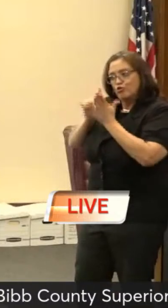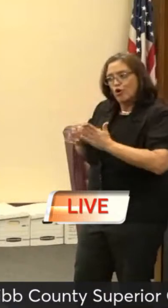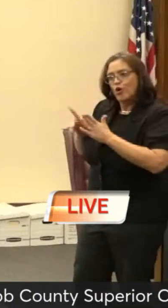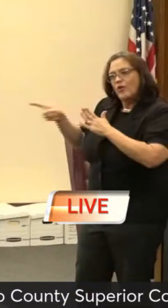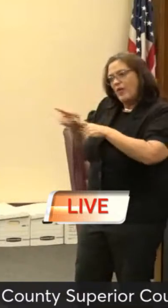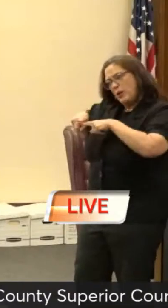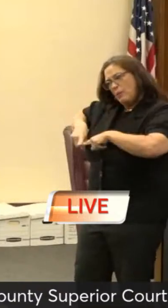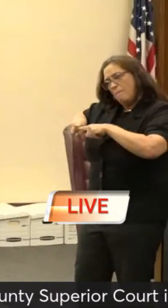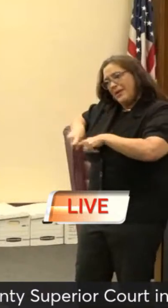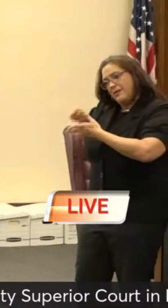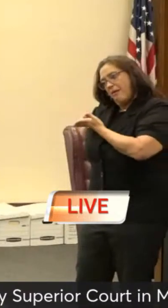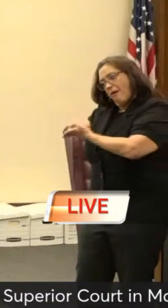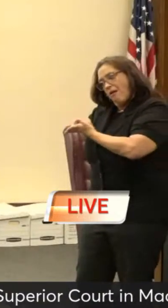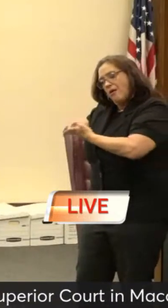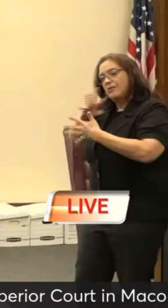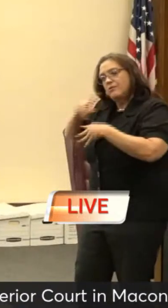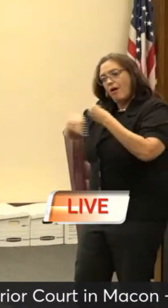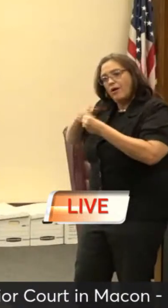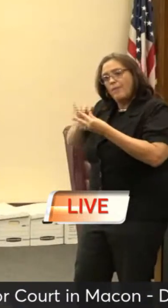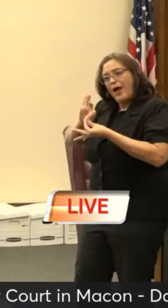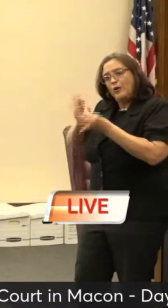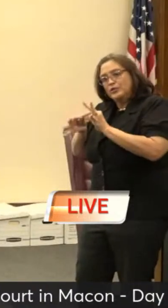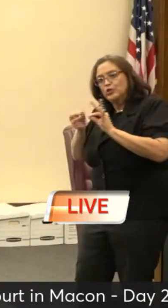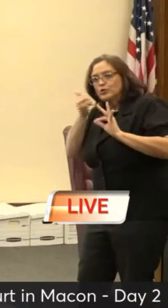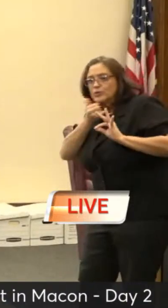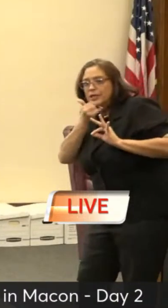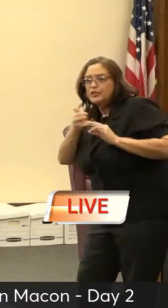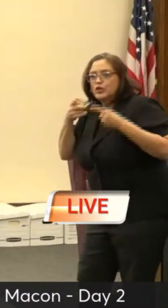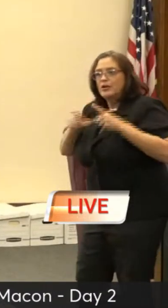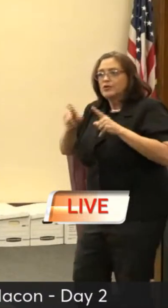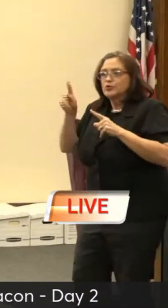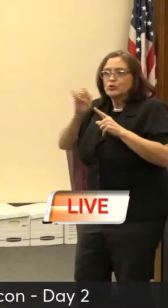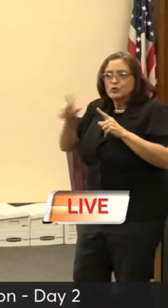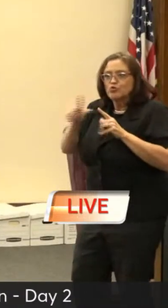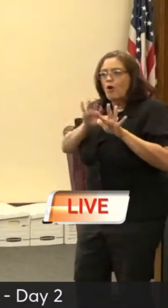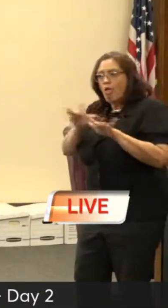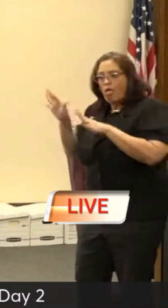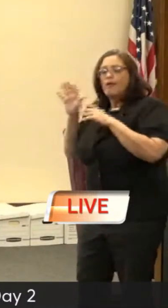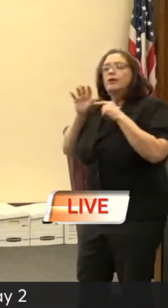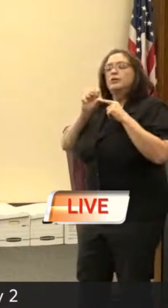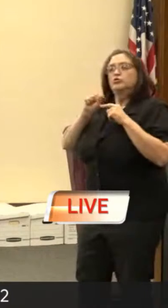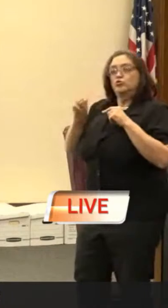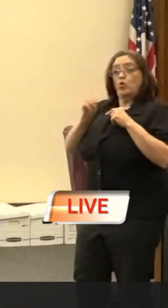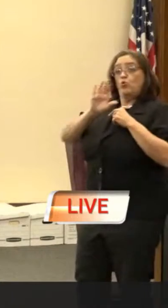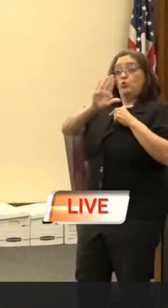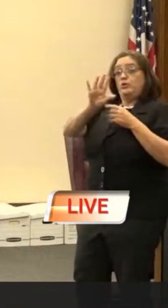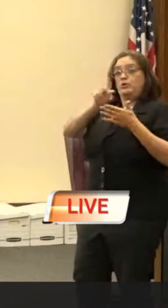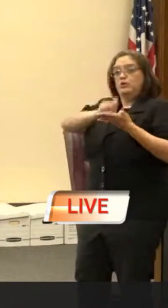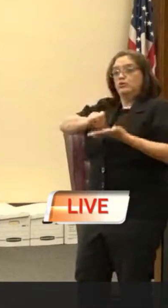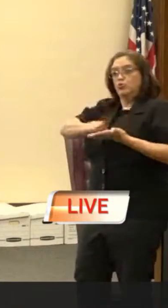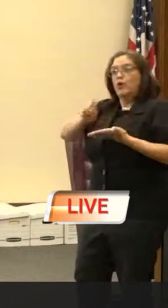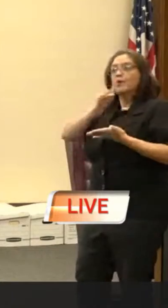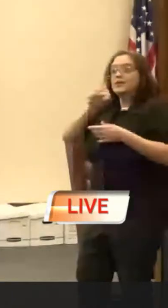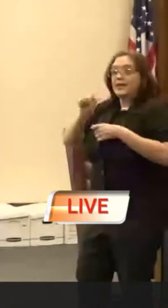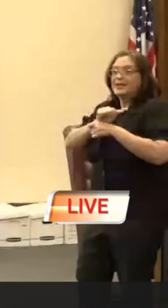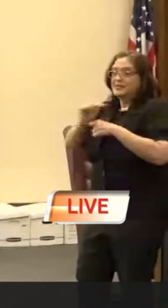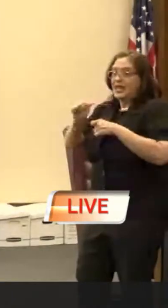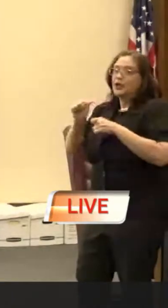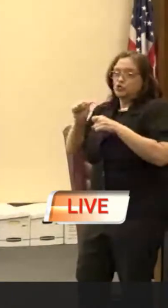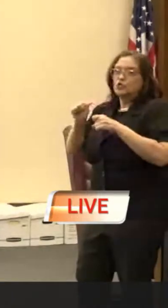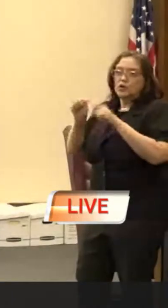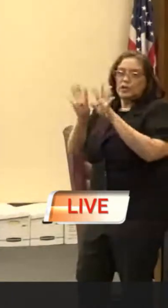any kind of interpretation errors at the time of trial. So his writing is actually